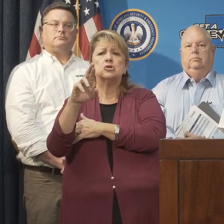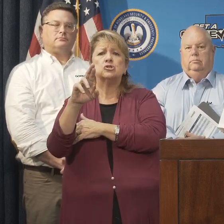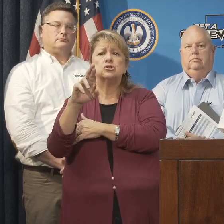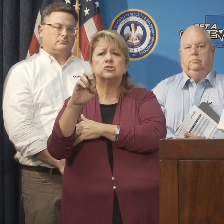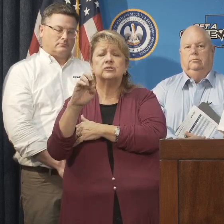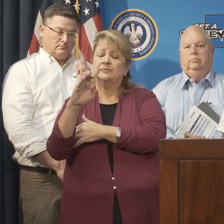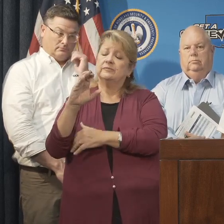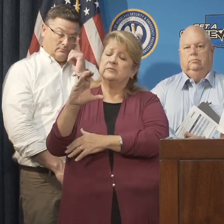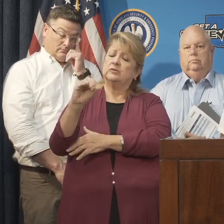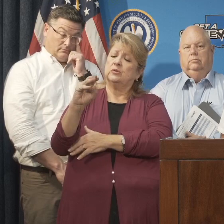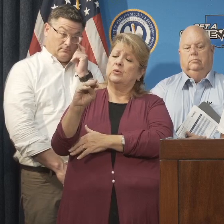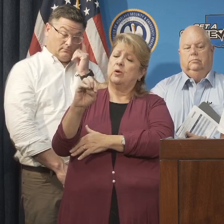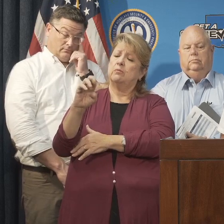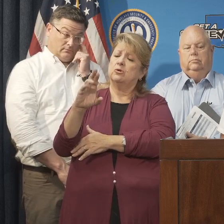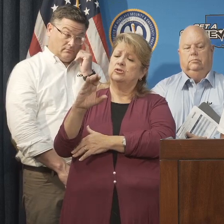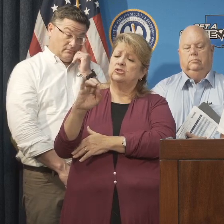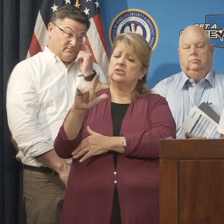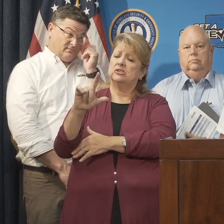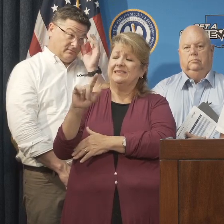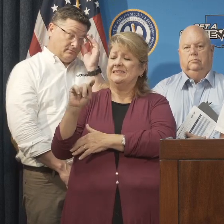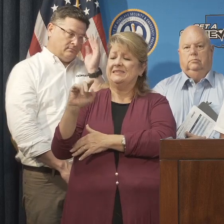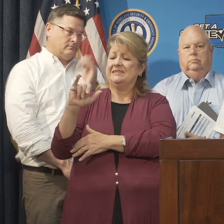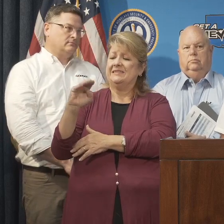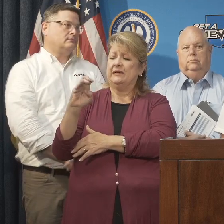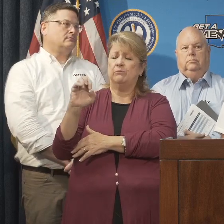of, what exactly we're losing. Well,